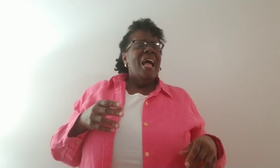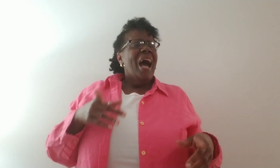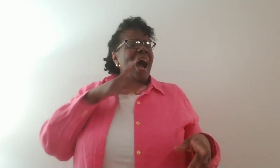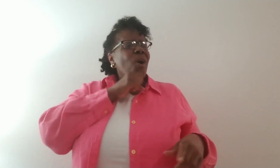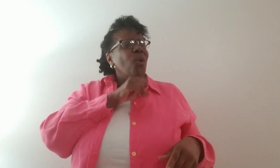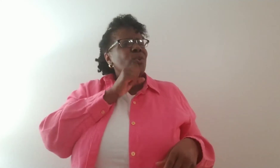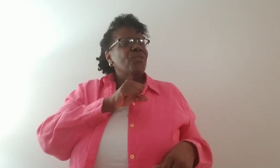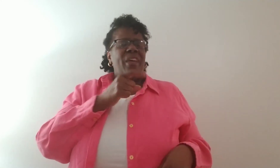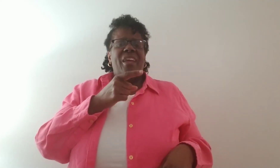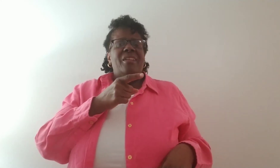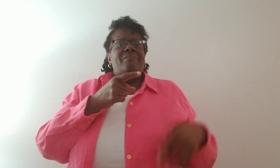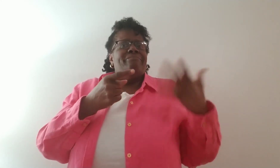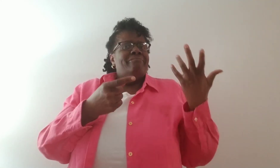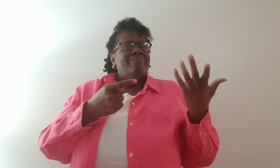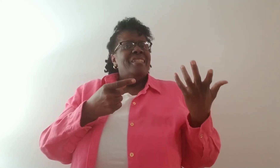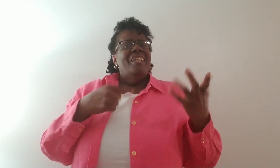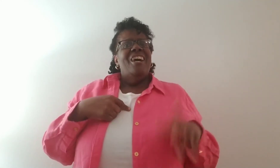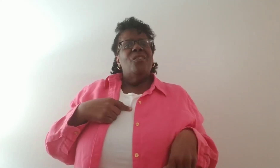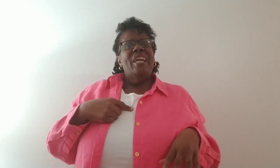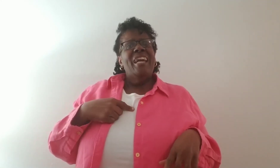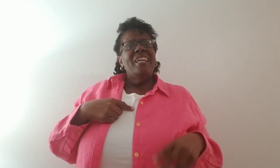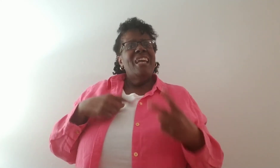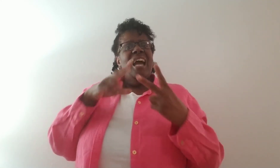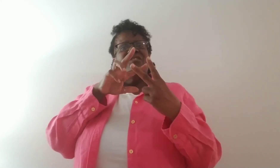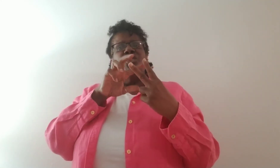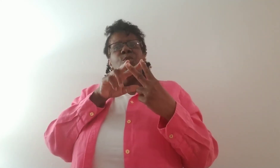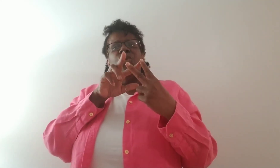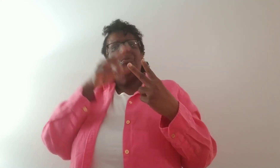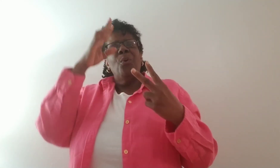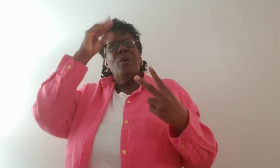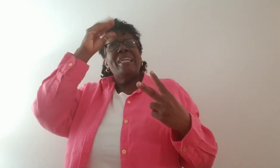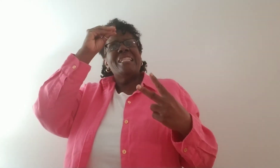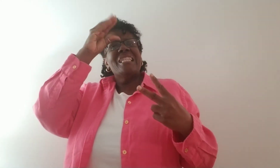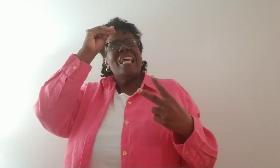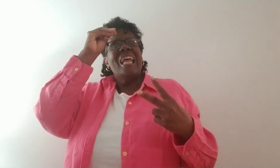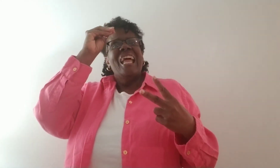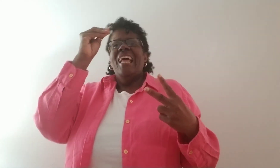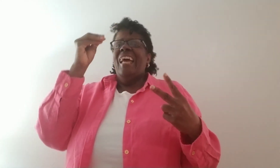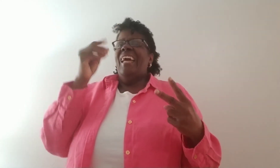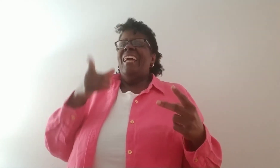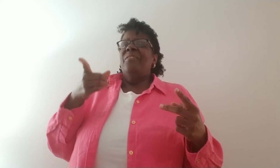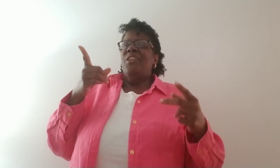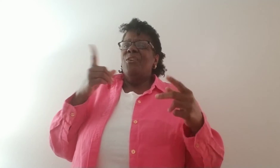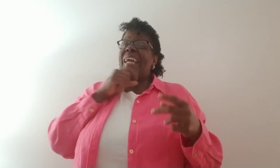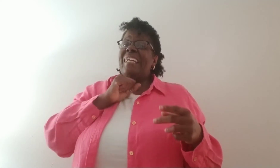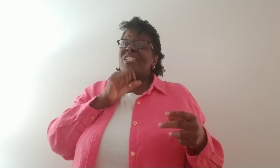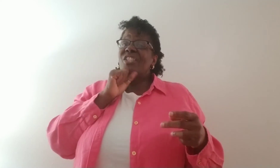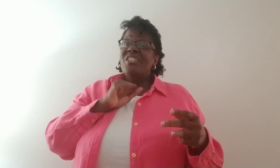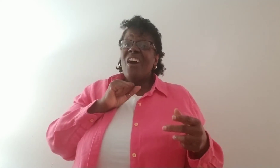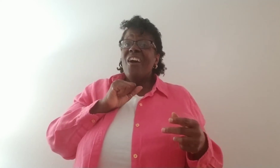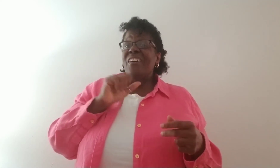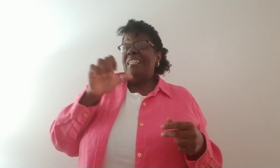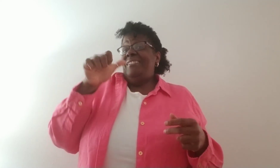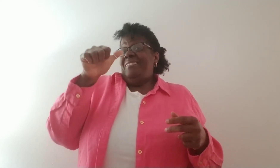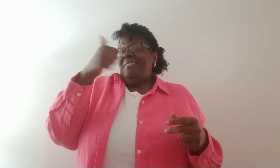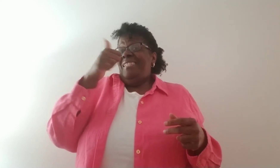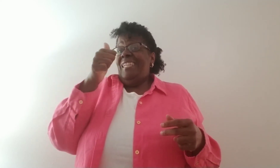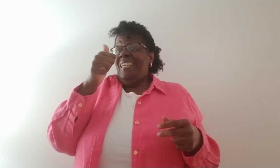How old are they? Okay, I have two boys and their ages are 10